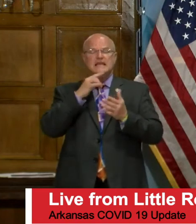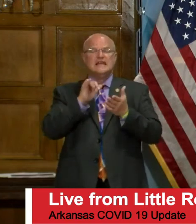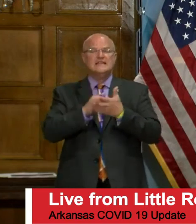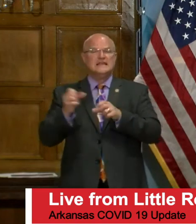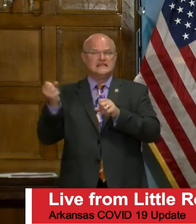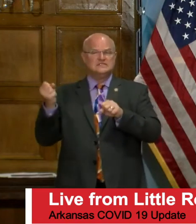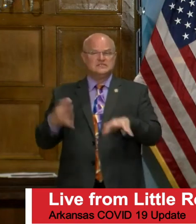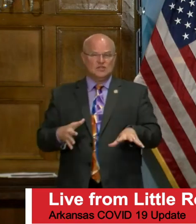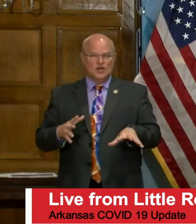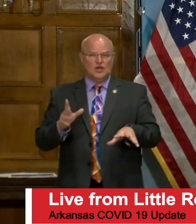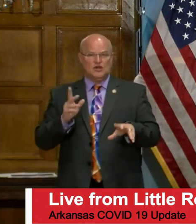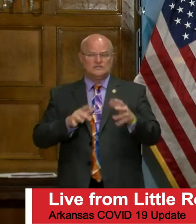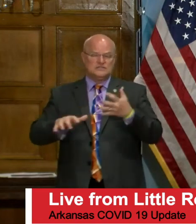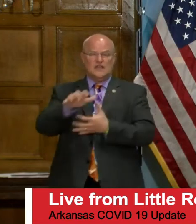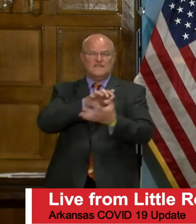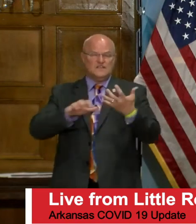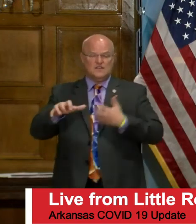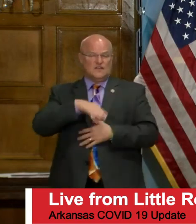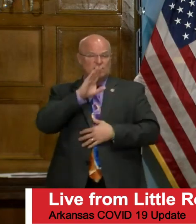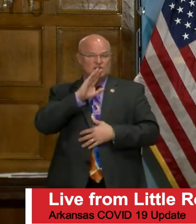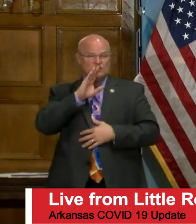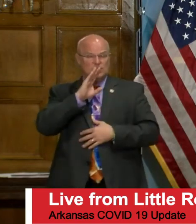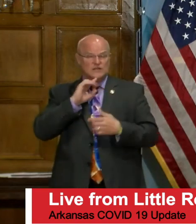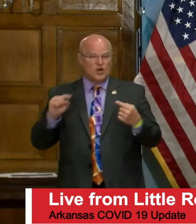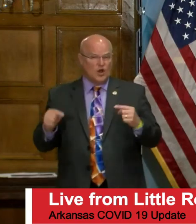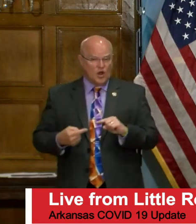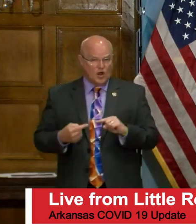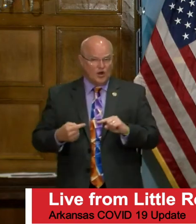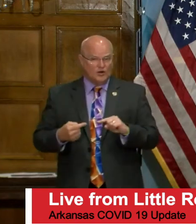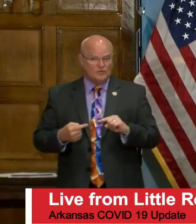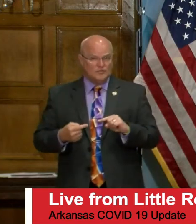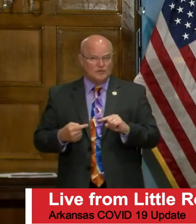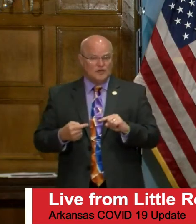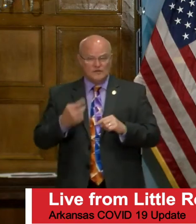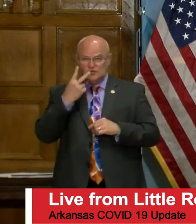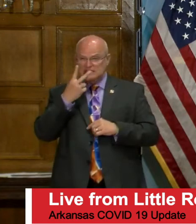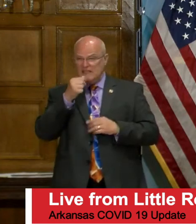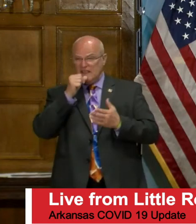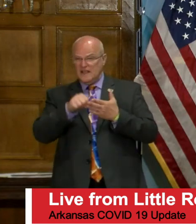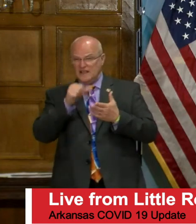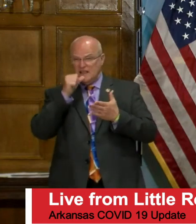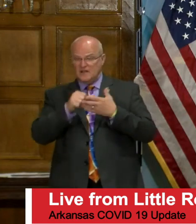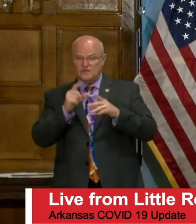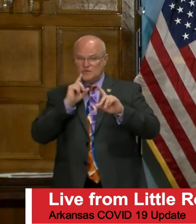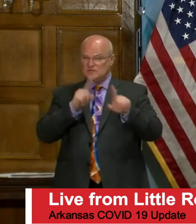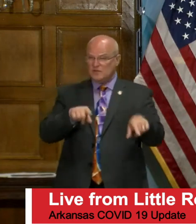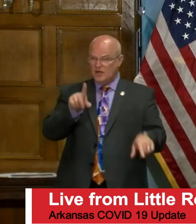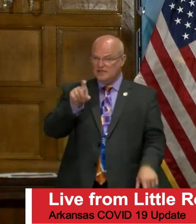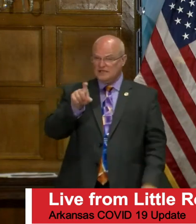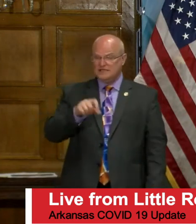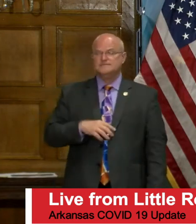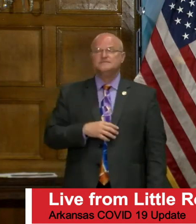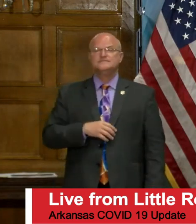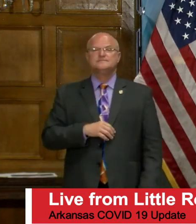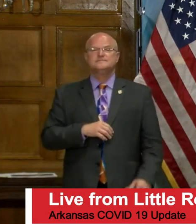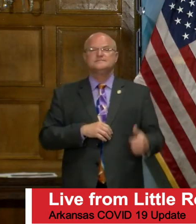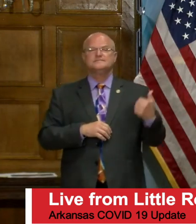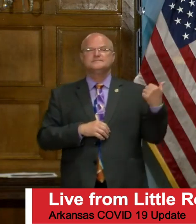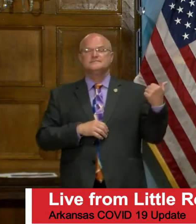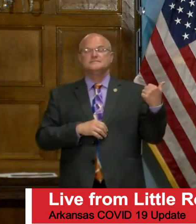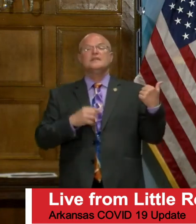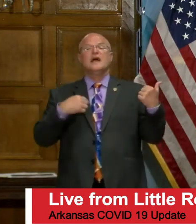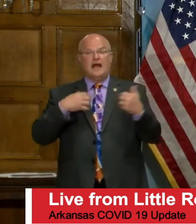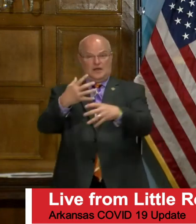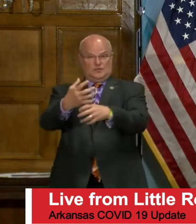it's caused needless confusion, frustration, and harm. Have you seen the letter, and have you responded, sir?